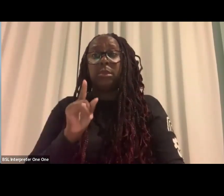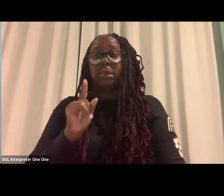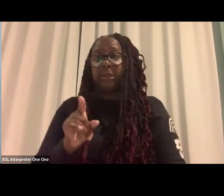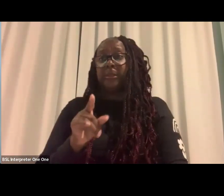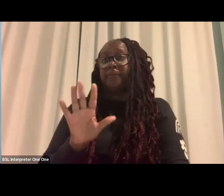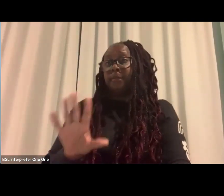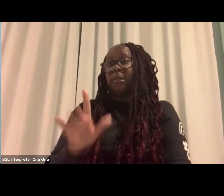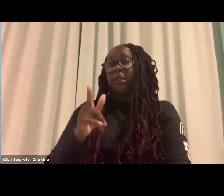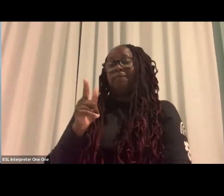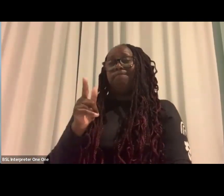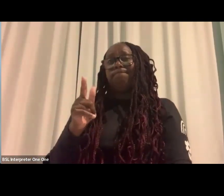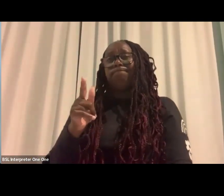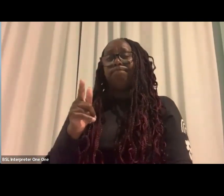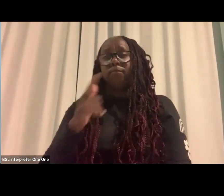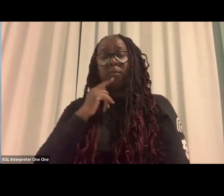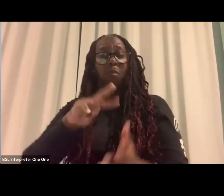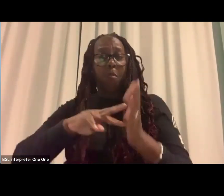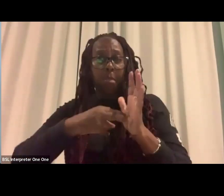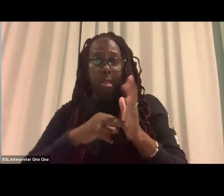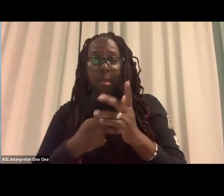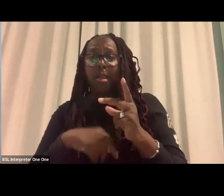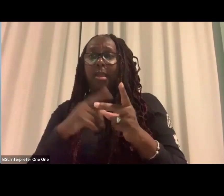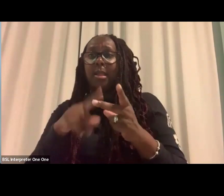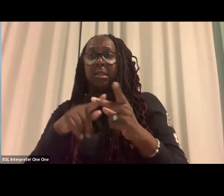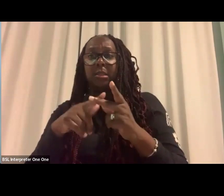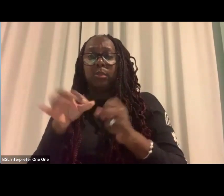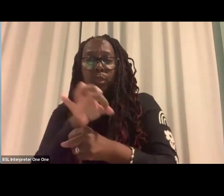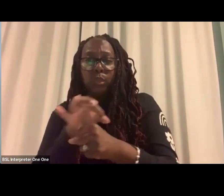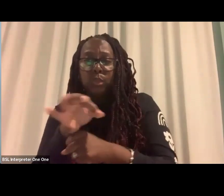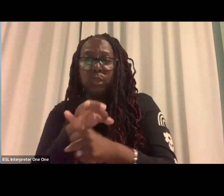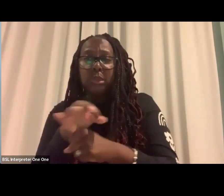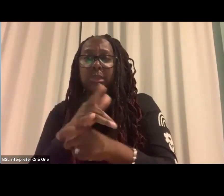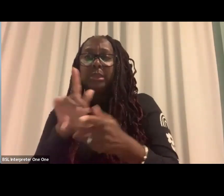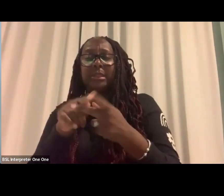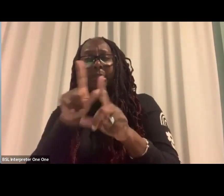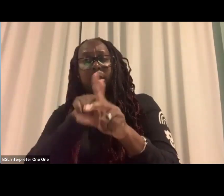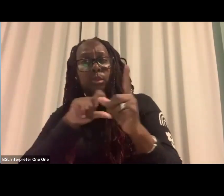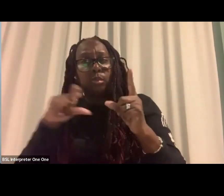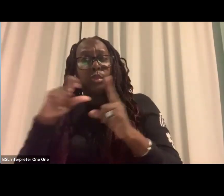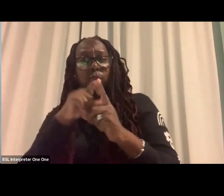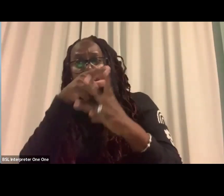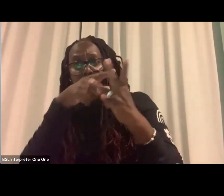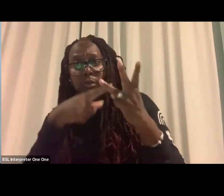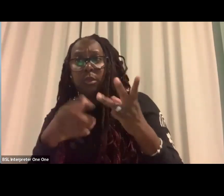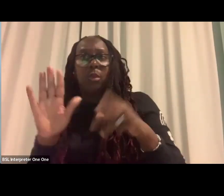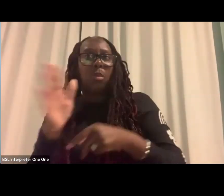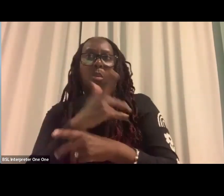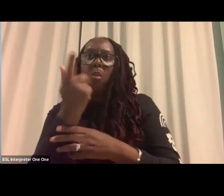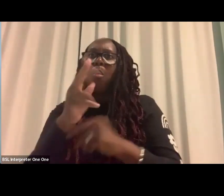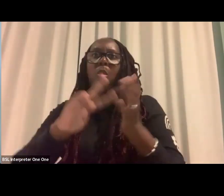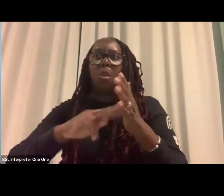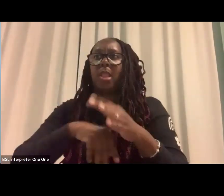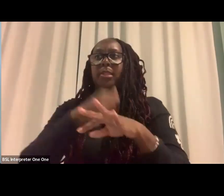and programs for the country and communities, and also for any organizations in